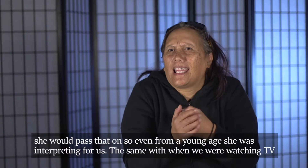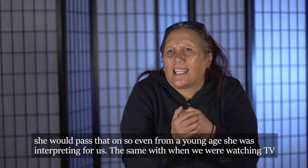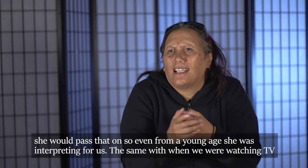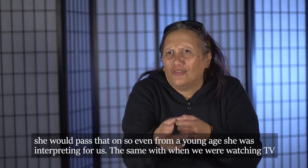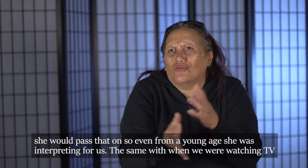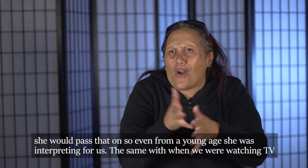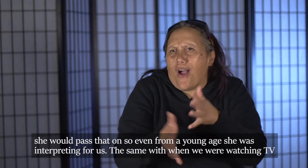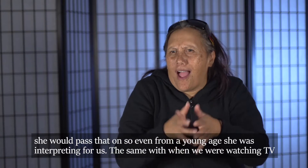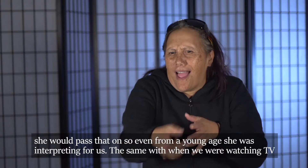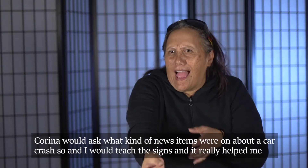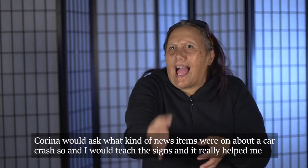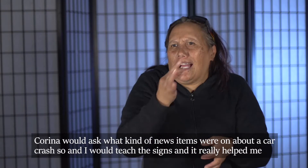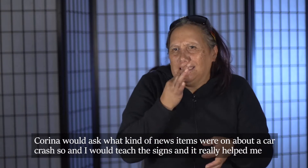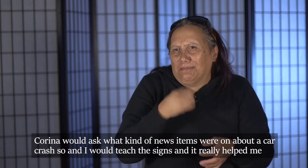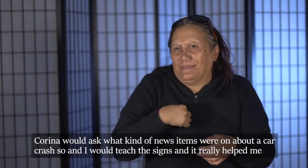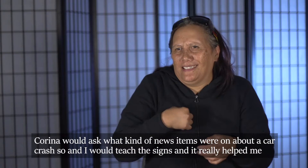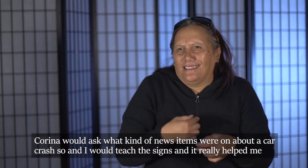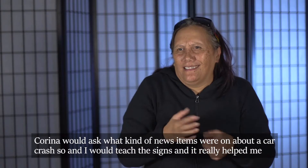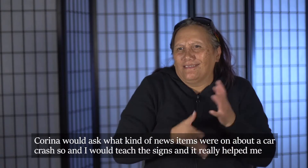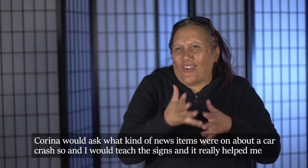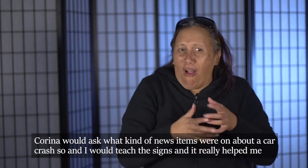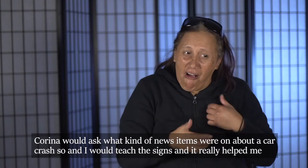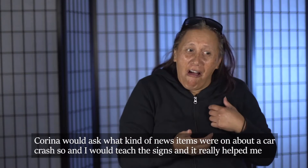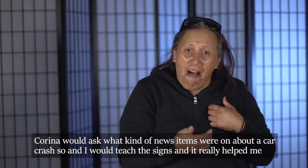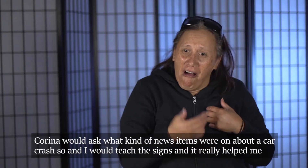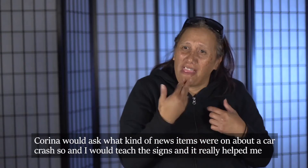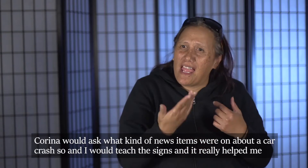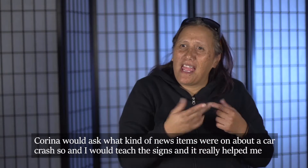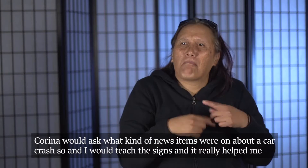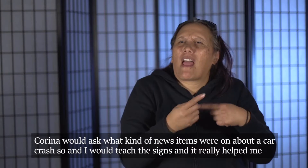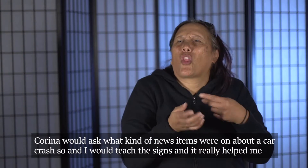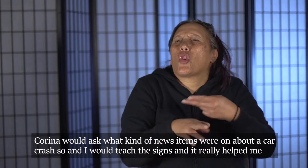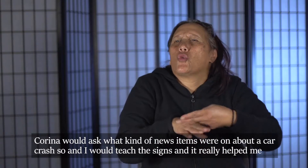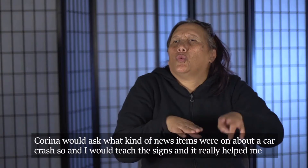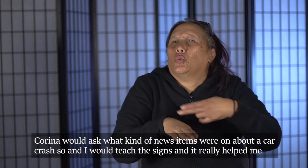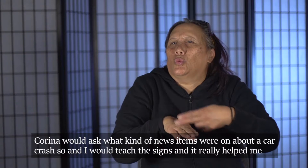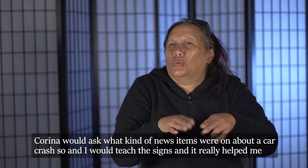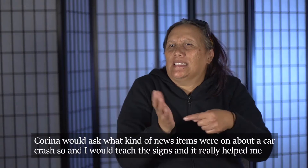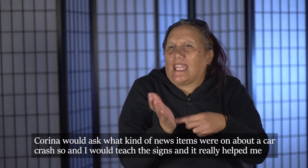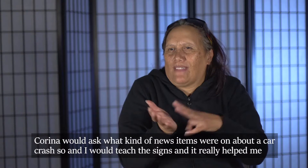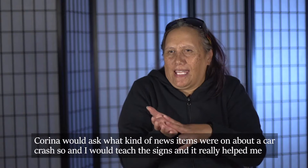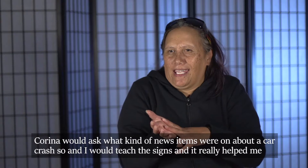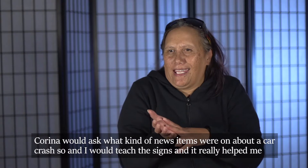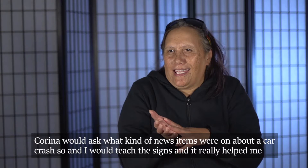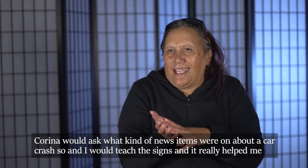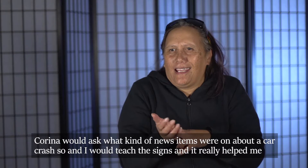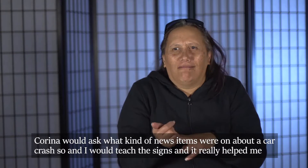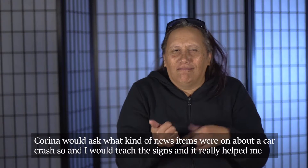watching TV. Karina would ask what kind of news items were on about a car crash, and so I